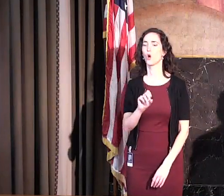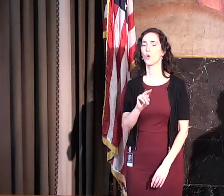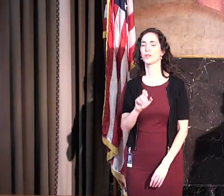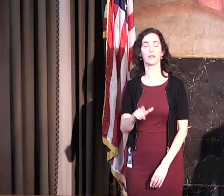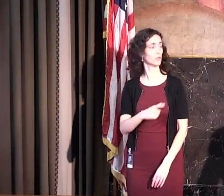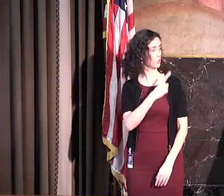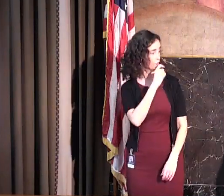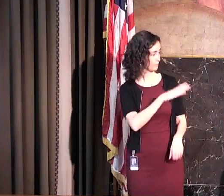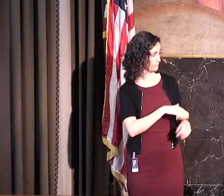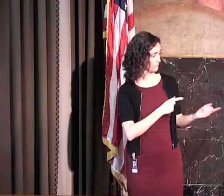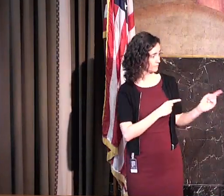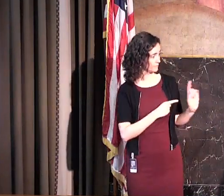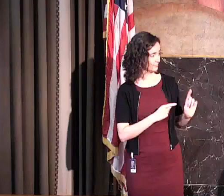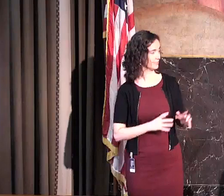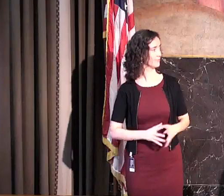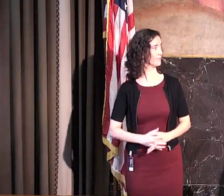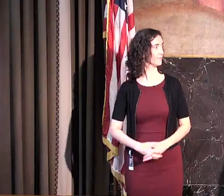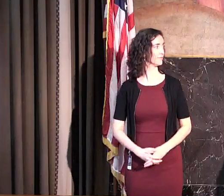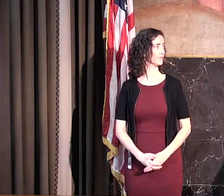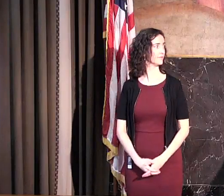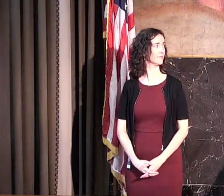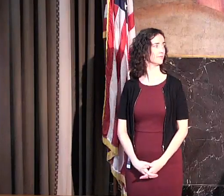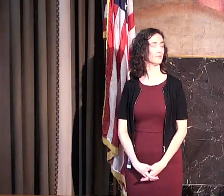Dr. O'Neill, come on up.